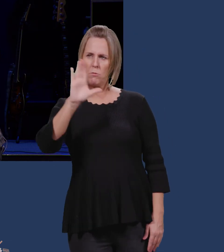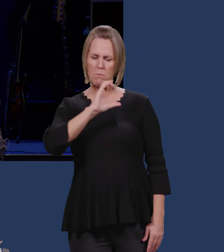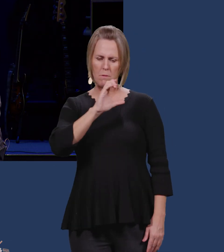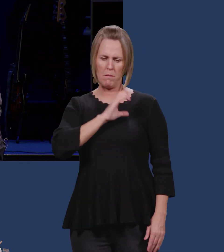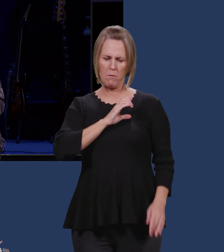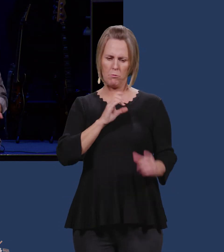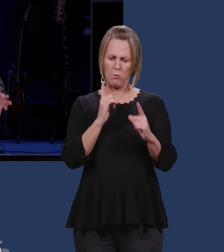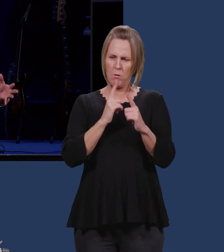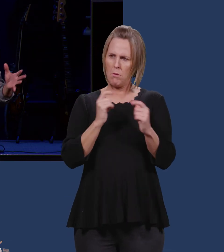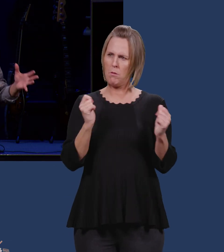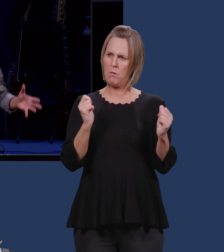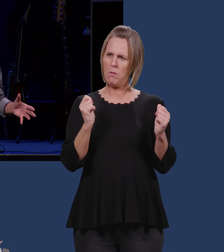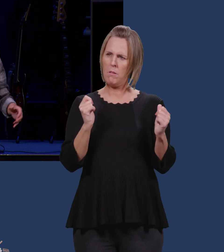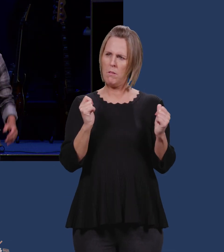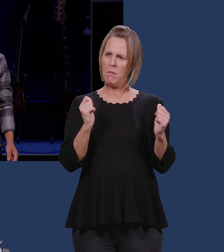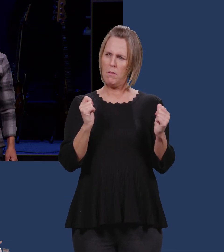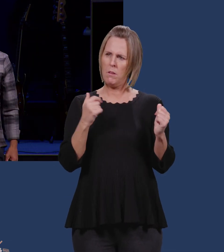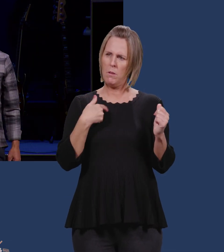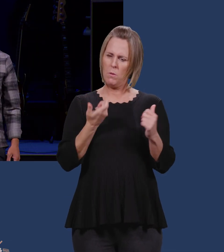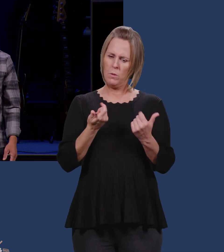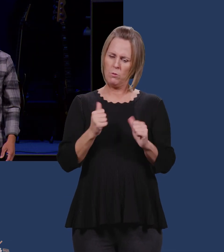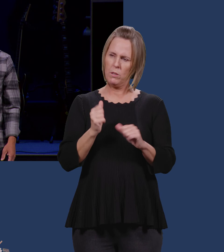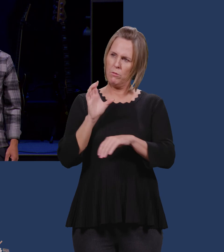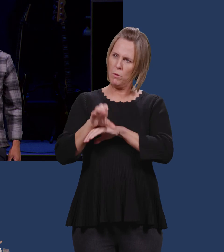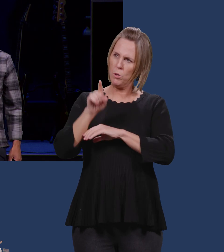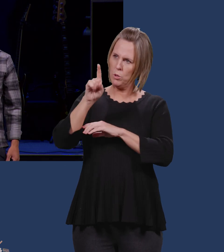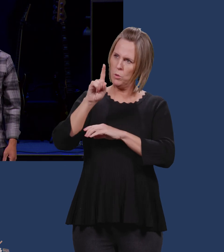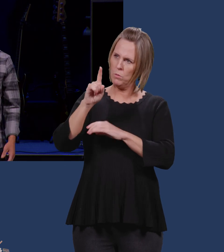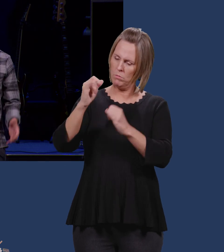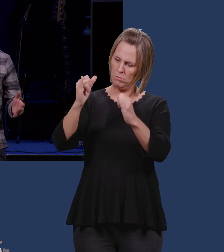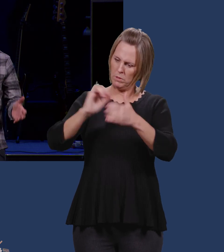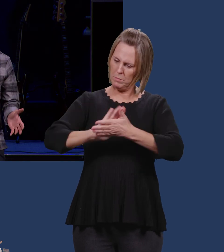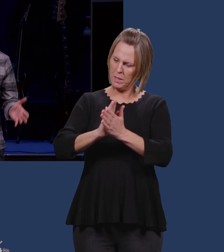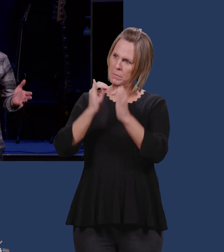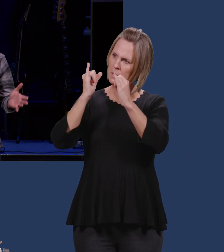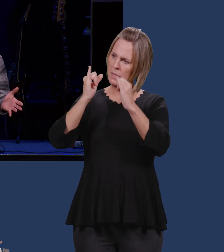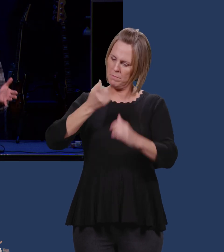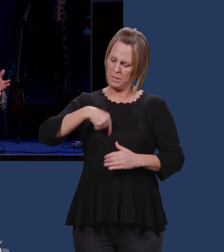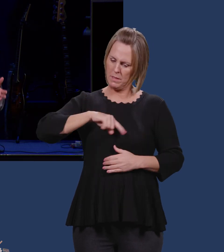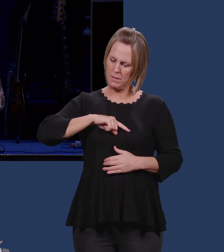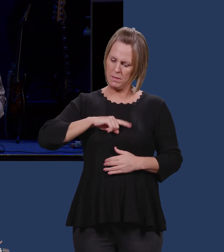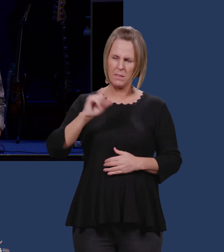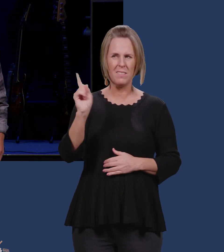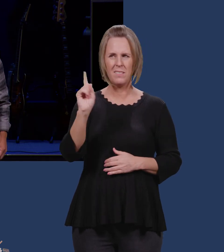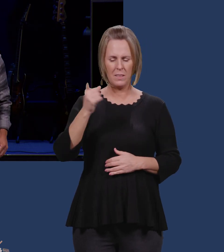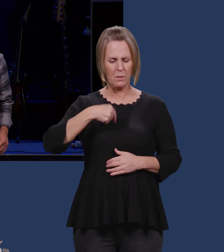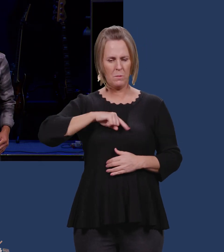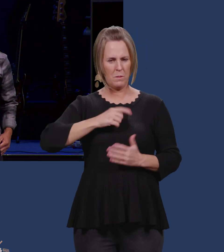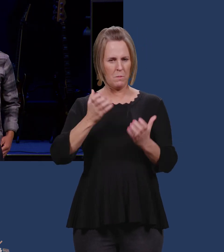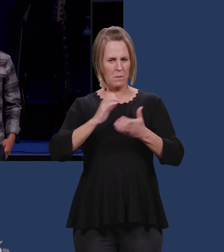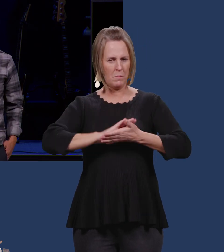to make you like us. No, we want to become like you.